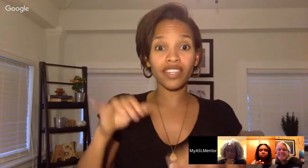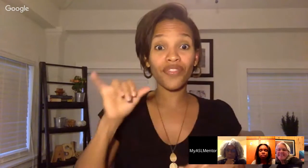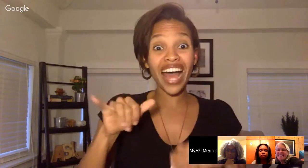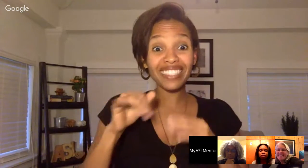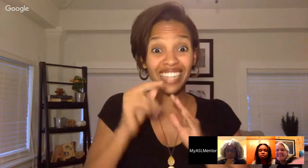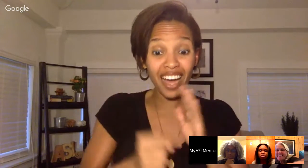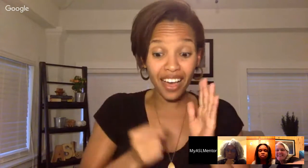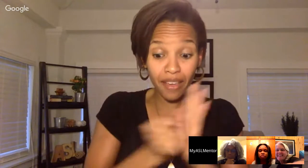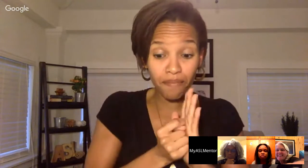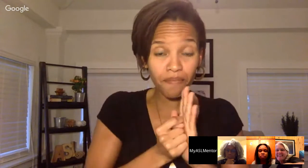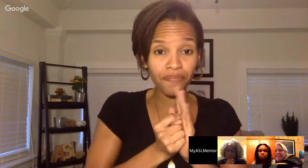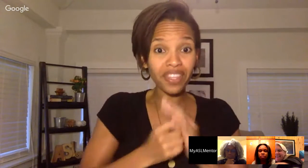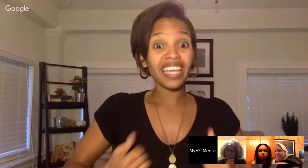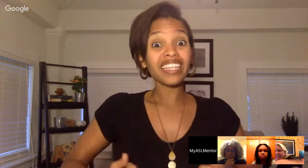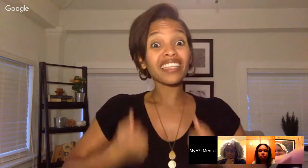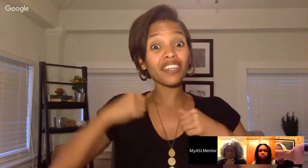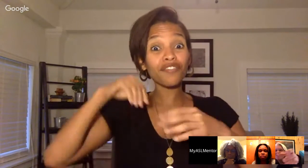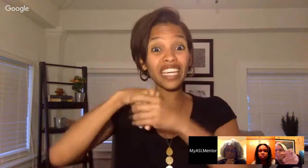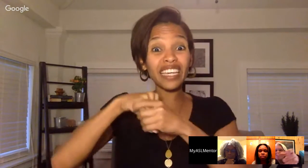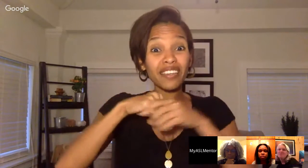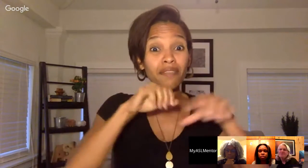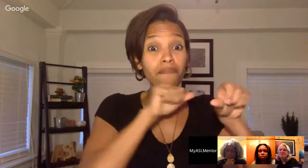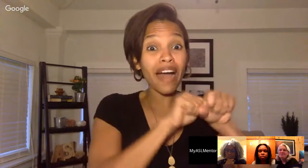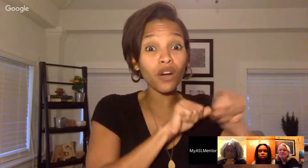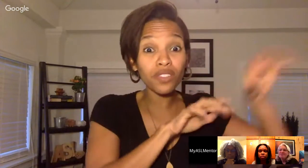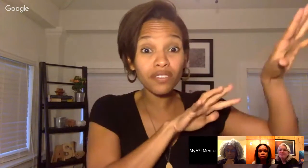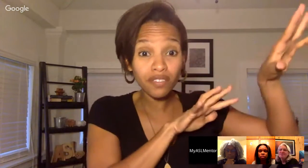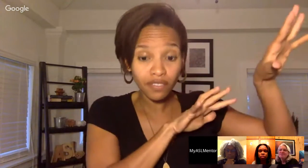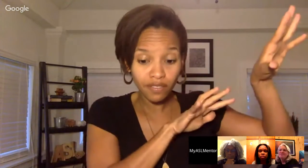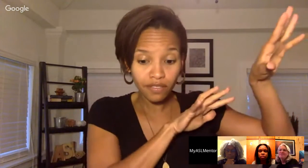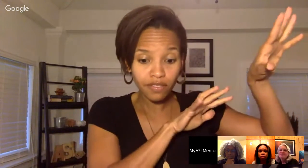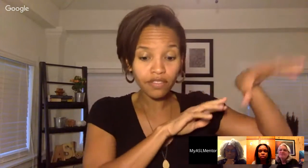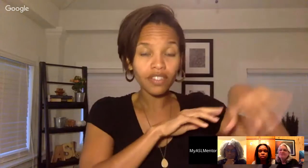it. That time, live in mountain,